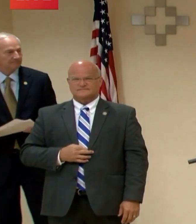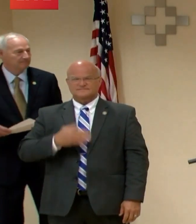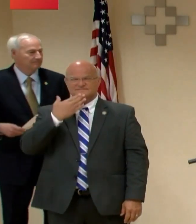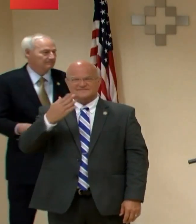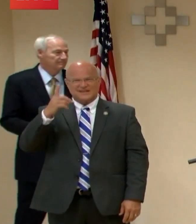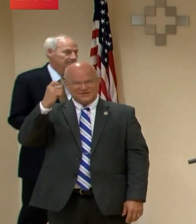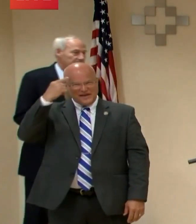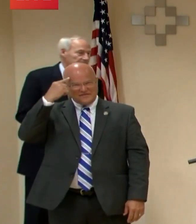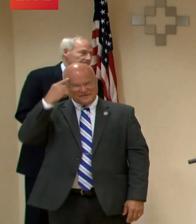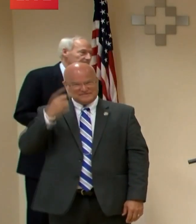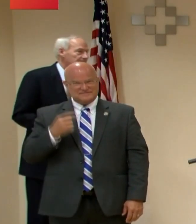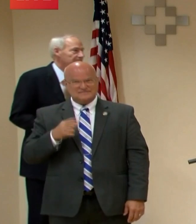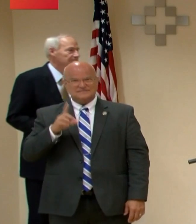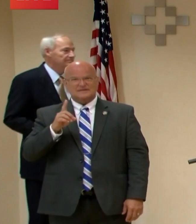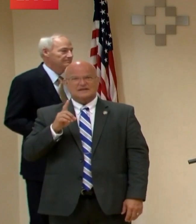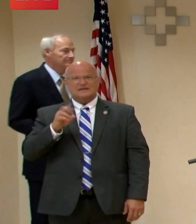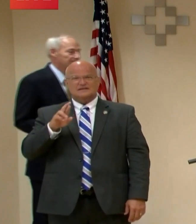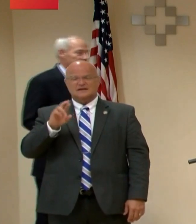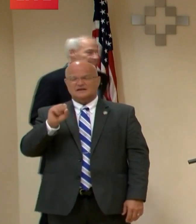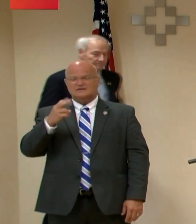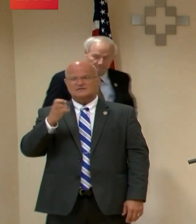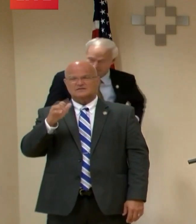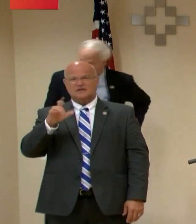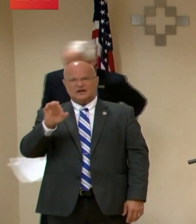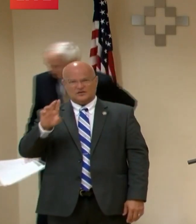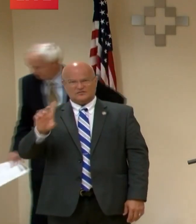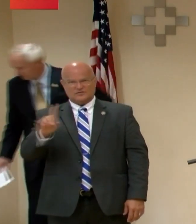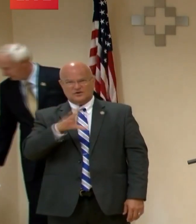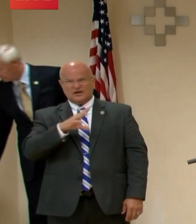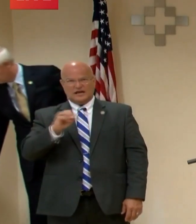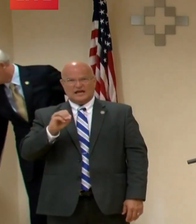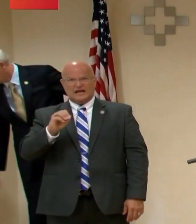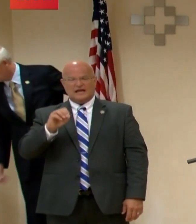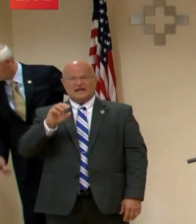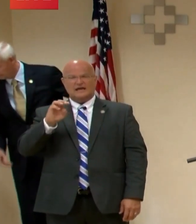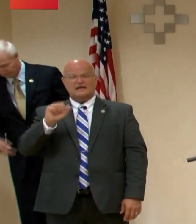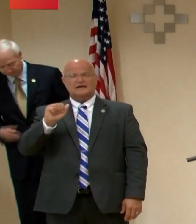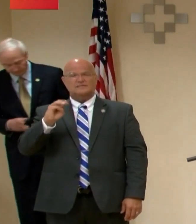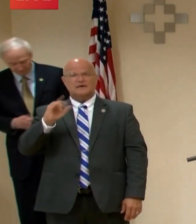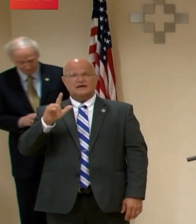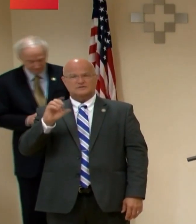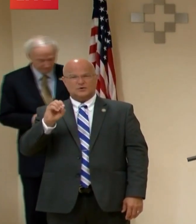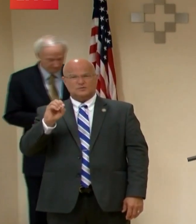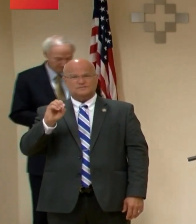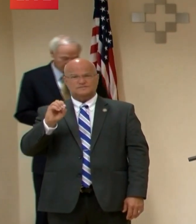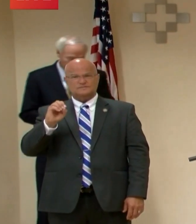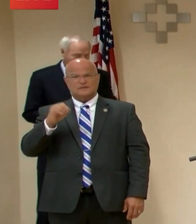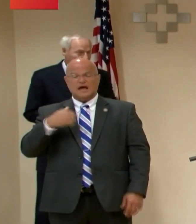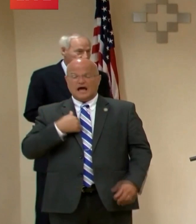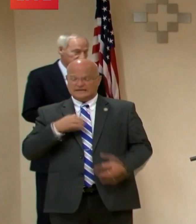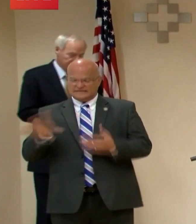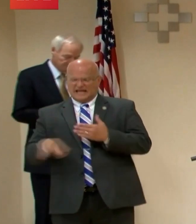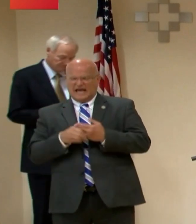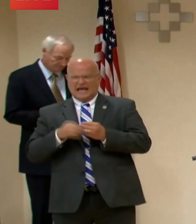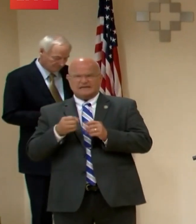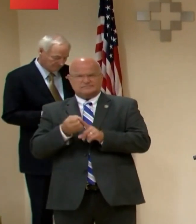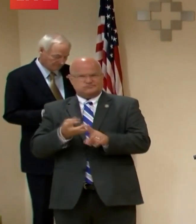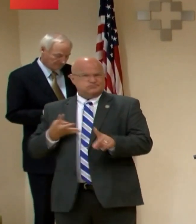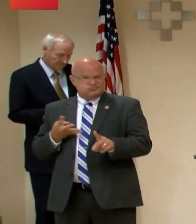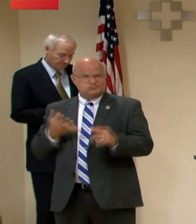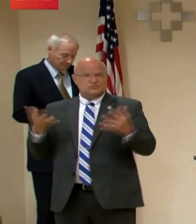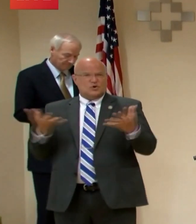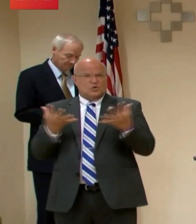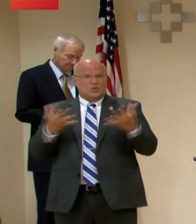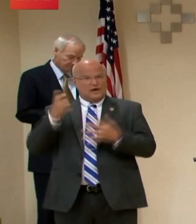Thank you, Governor, Drs. Shackelford and Penalto. So I'm just going to add a little bit more depth to